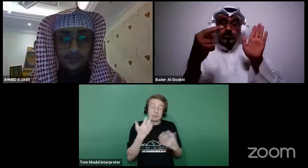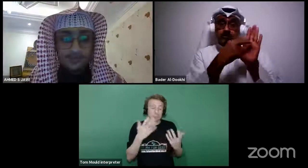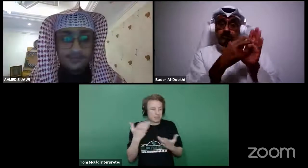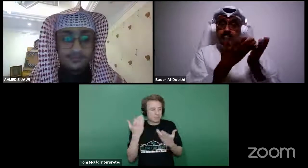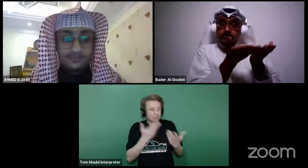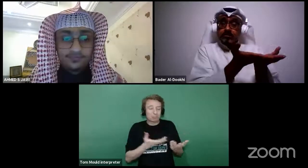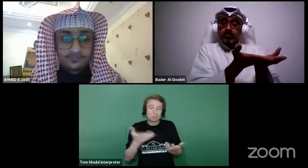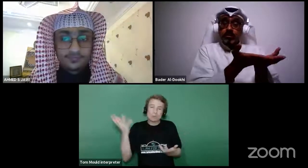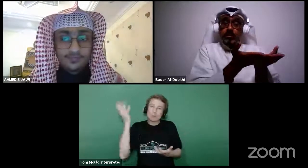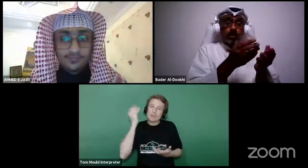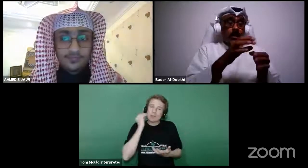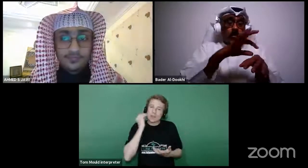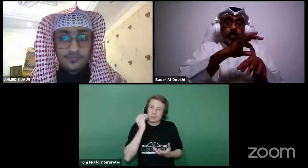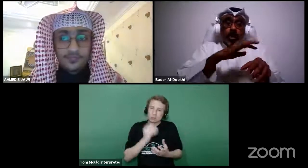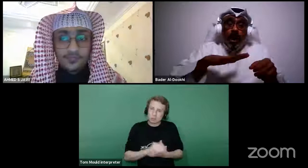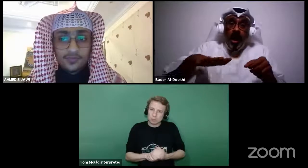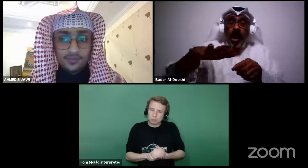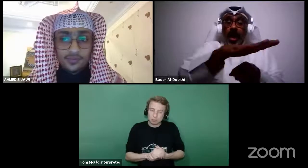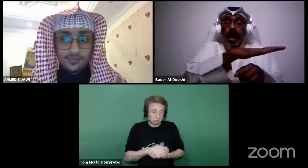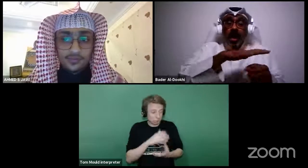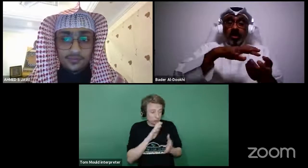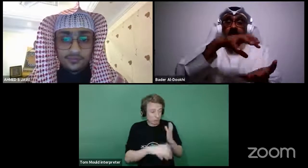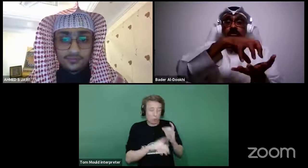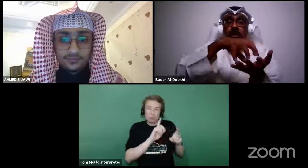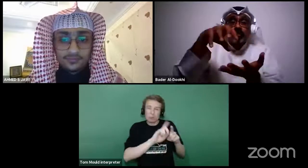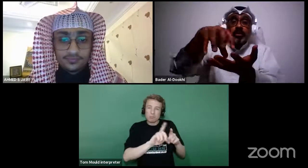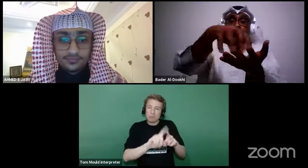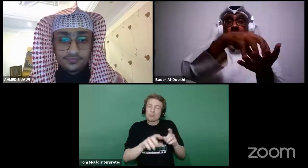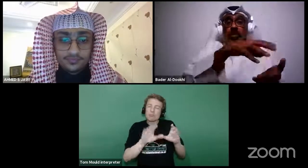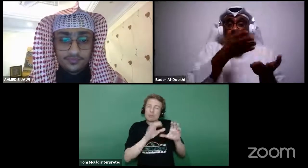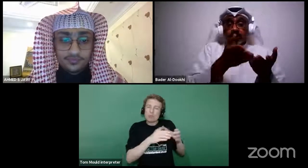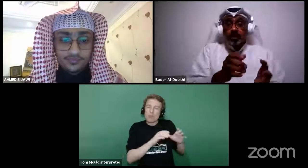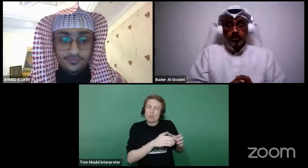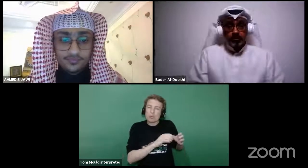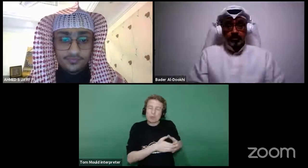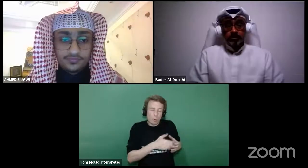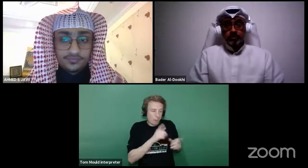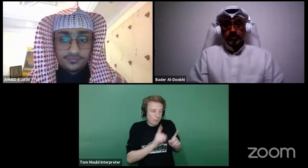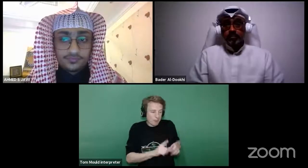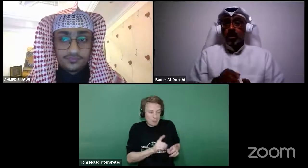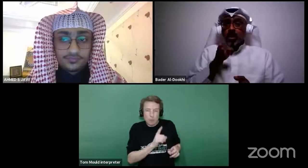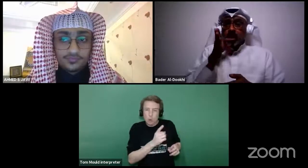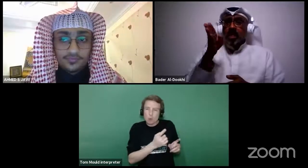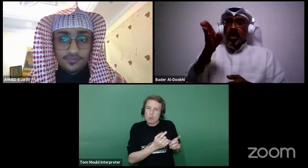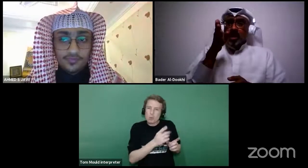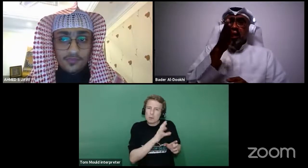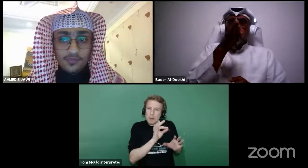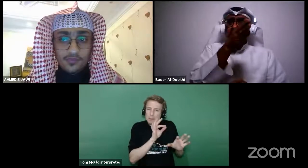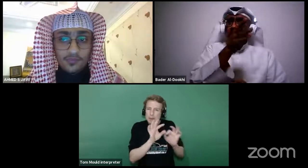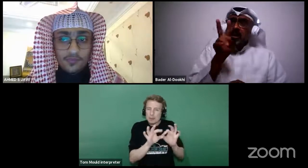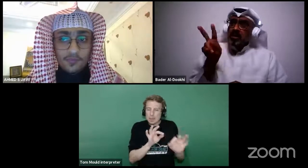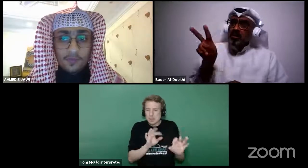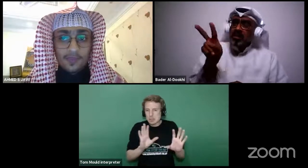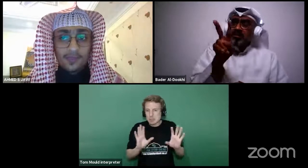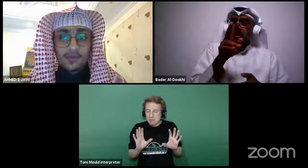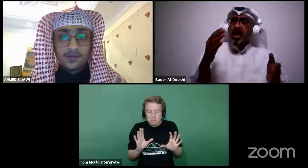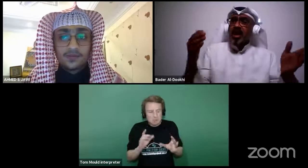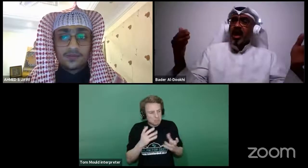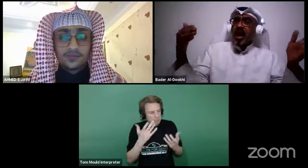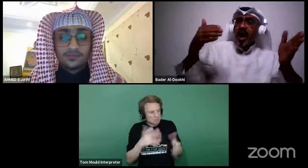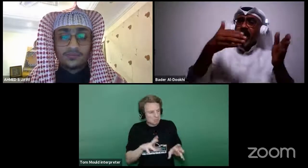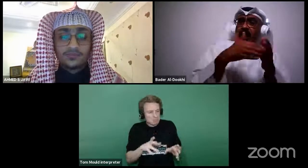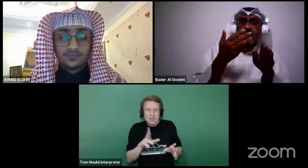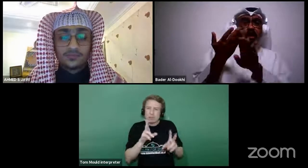among the people of the townships. Have they not travelled in the land and seen what was the end of those who were before